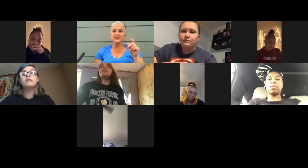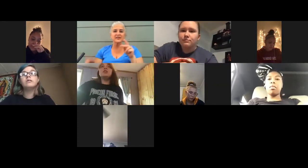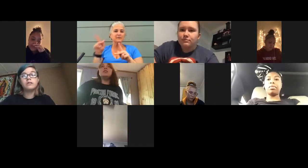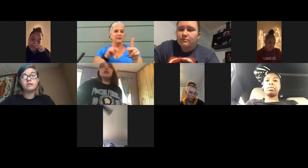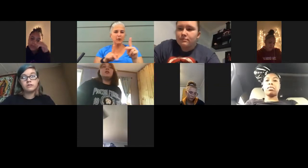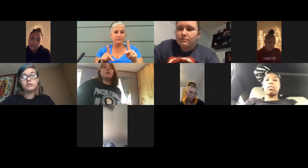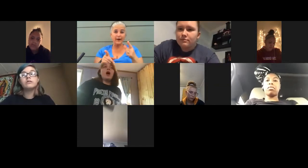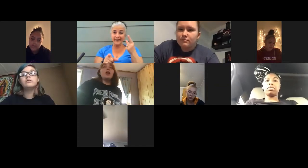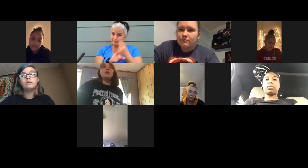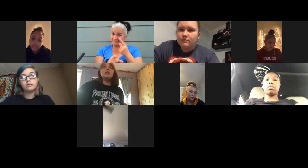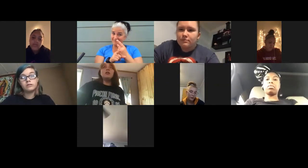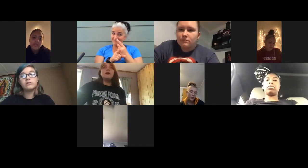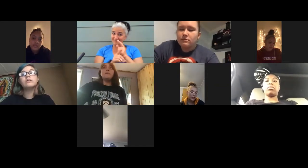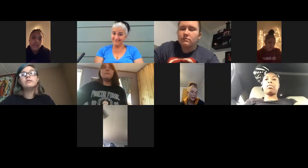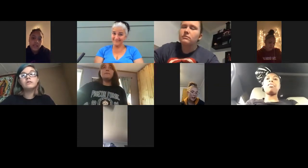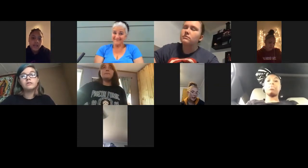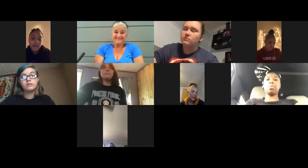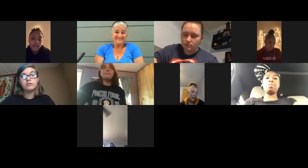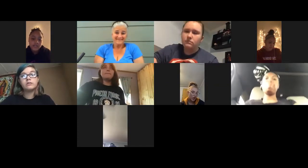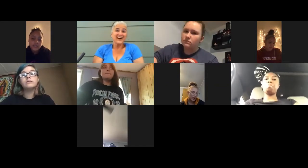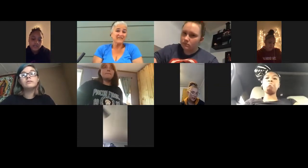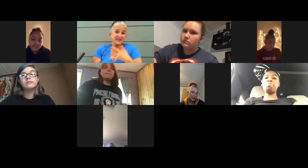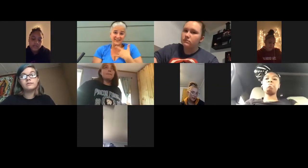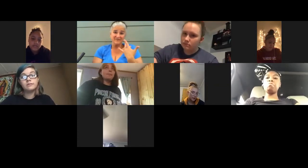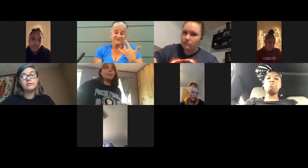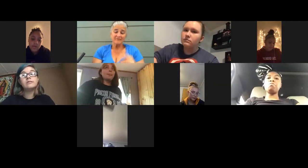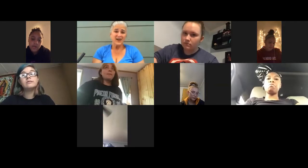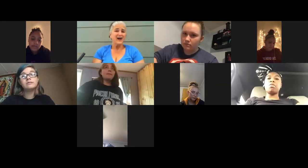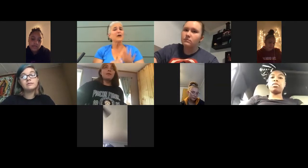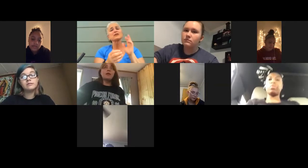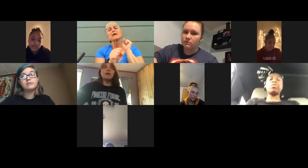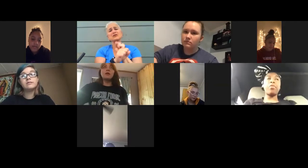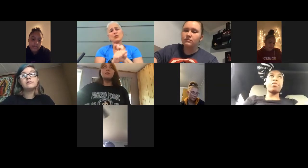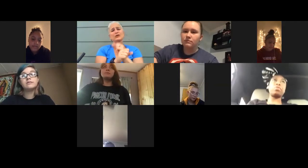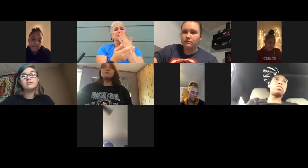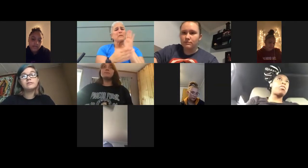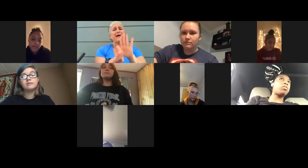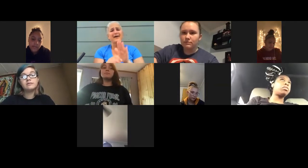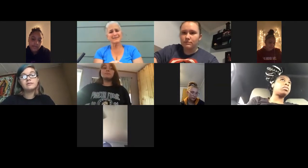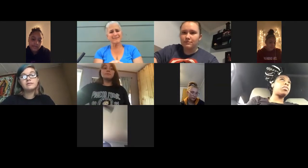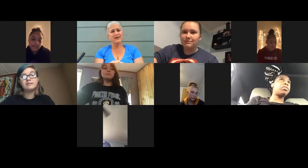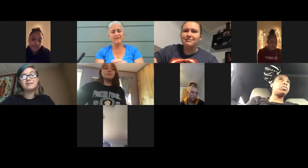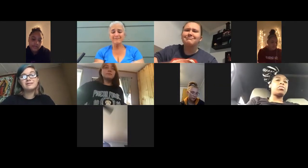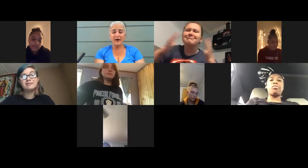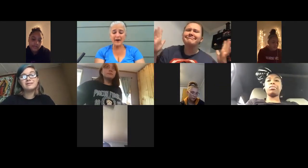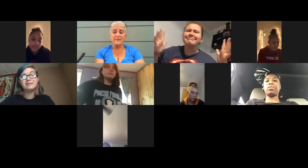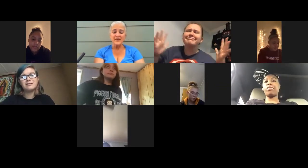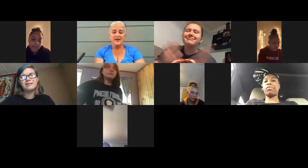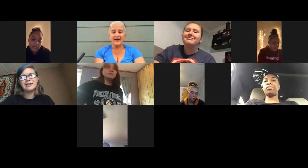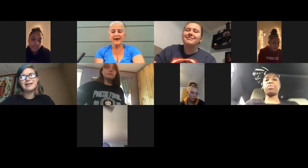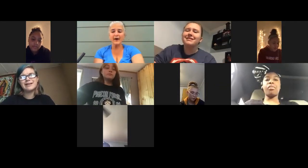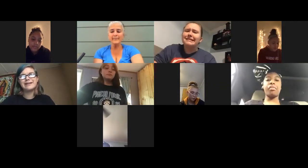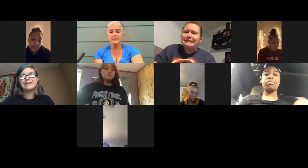I just need to see some people, right? I feel you. I want to go back to work so bad. Oh, all